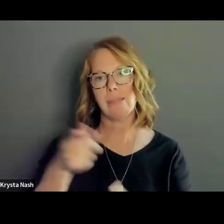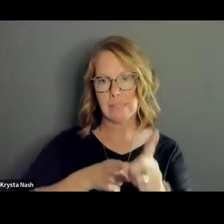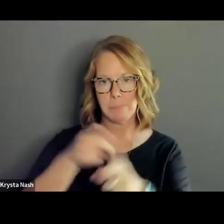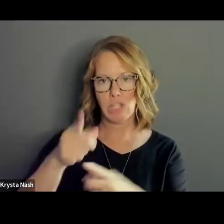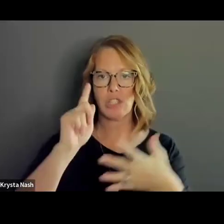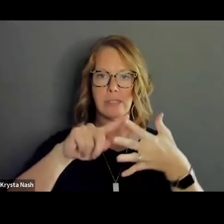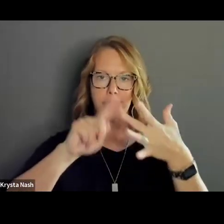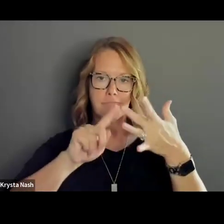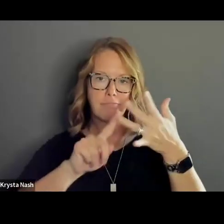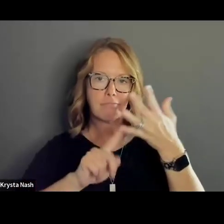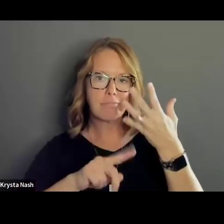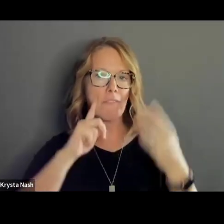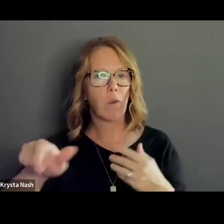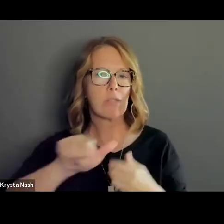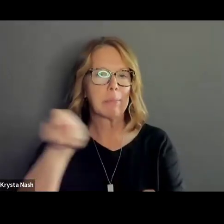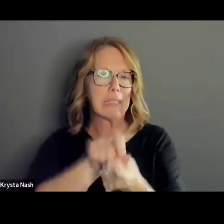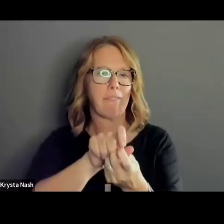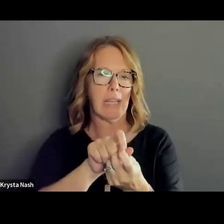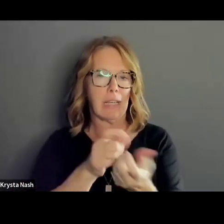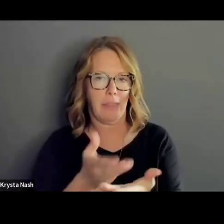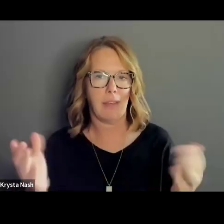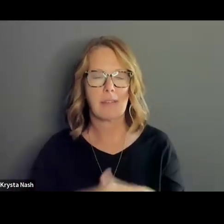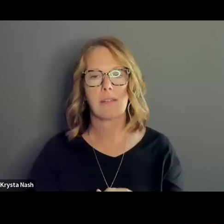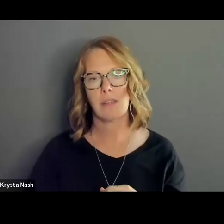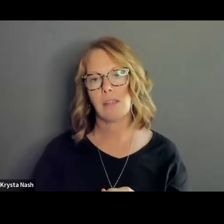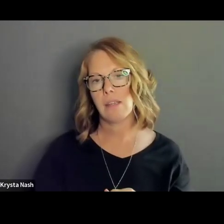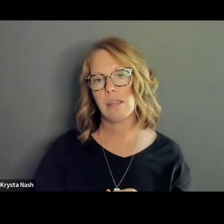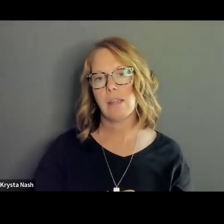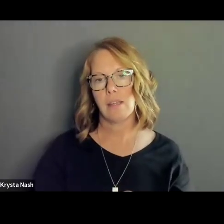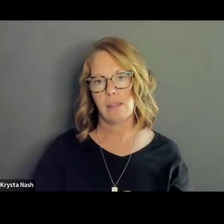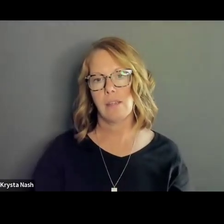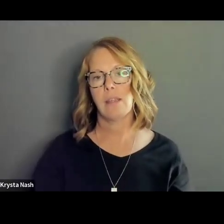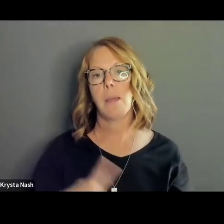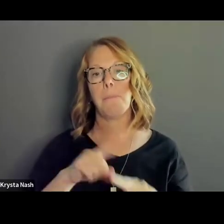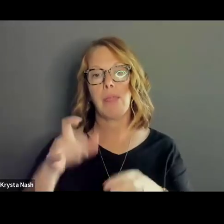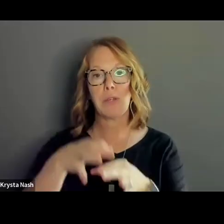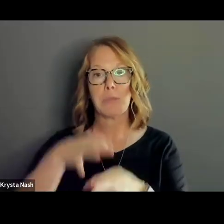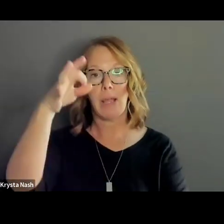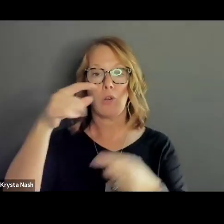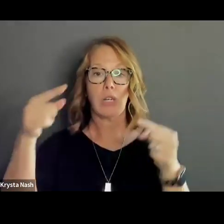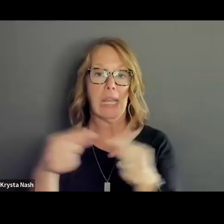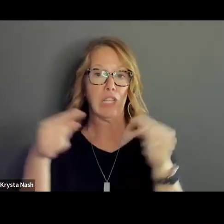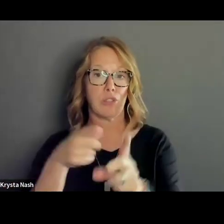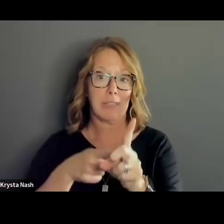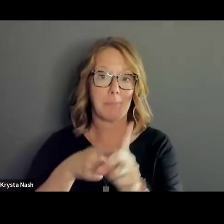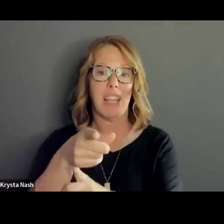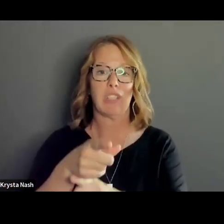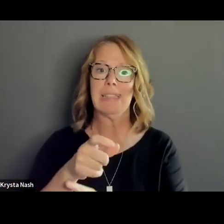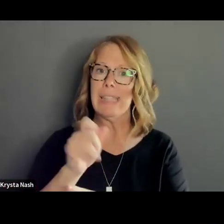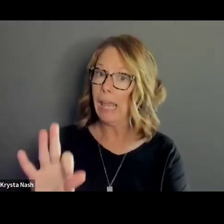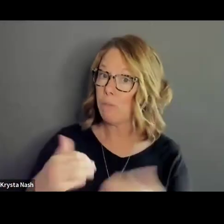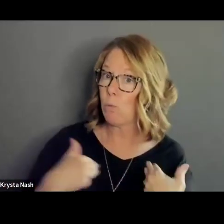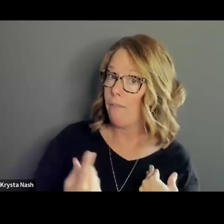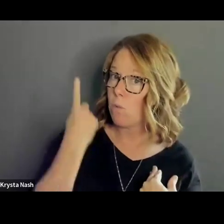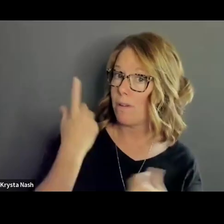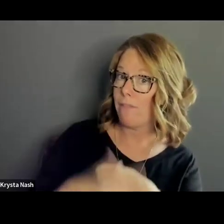these other areas to help them manage, but they keep their spinal cord injury specialist if you're lucky enough to have one in your town